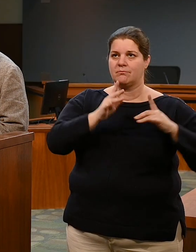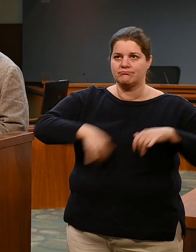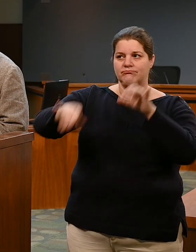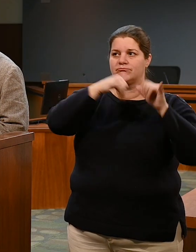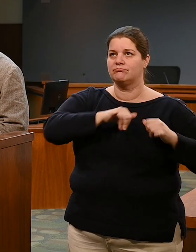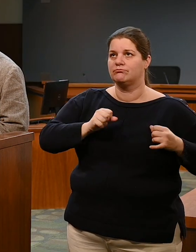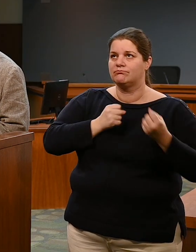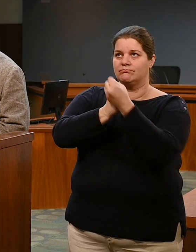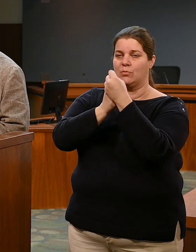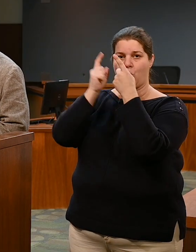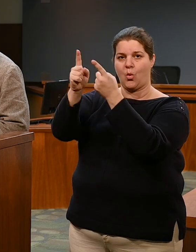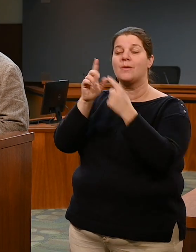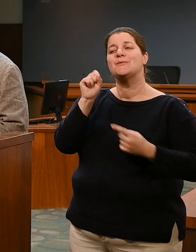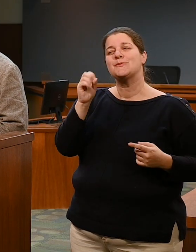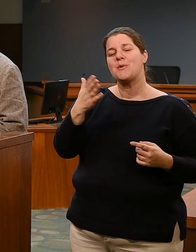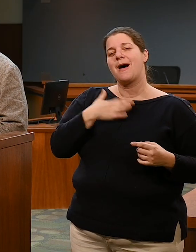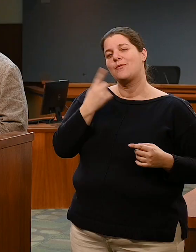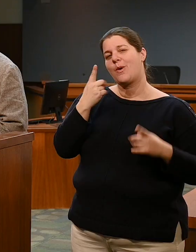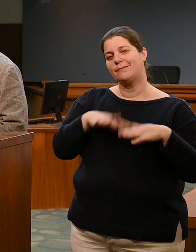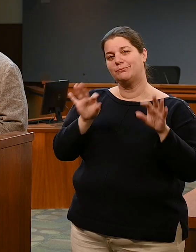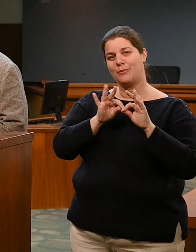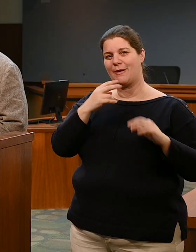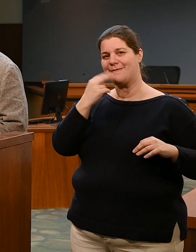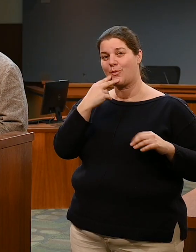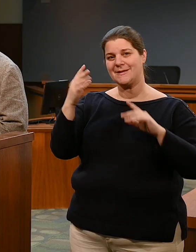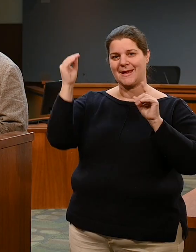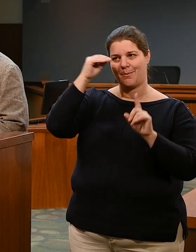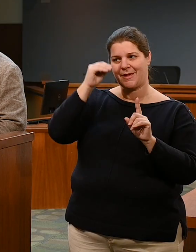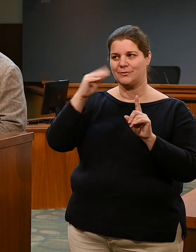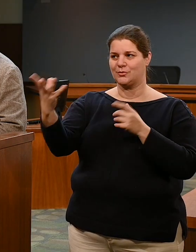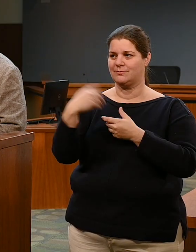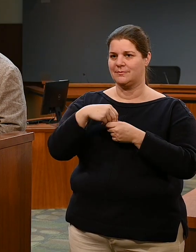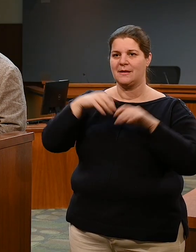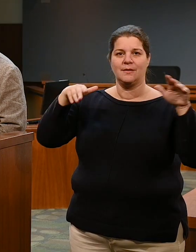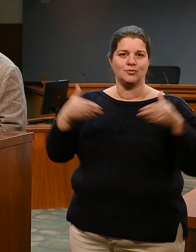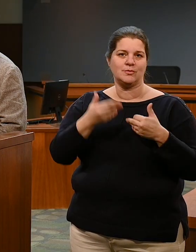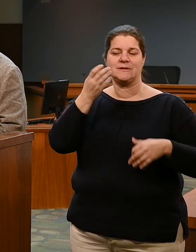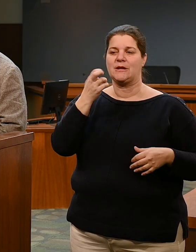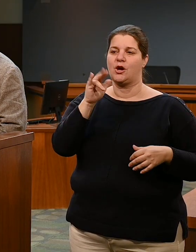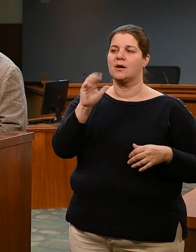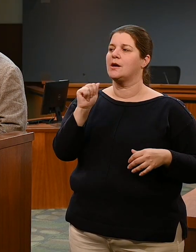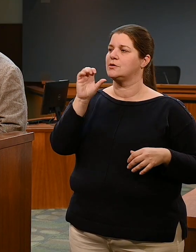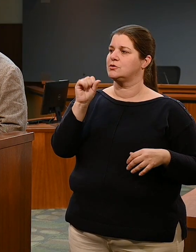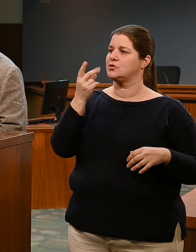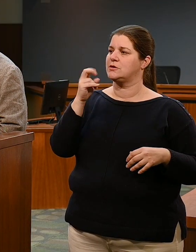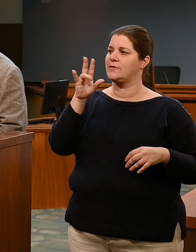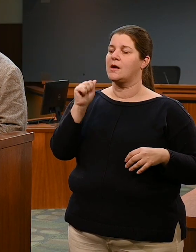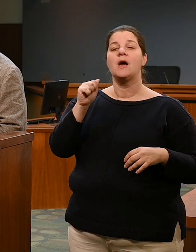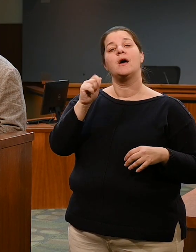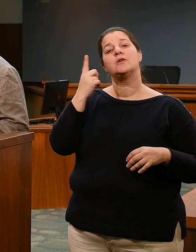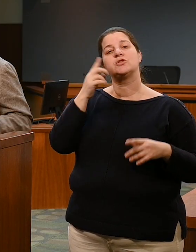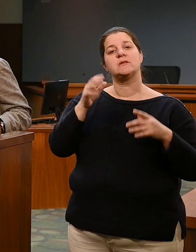one of those key voices. So I'm happy to introduce tonight Ms. Erica Chavarria, who is the Executive Director of Columbia Community